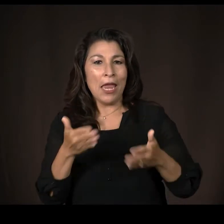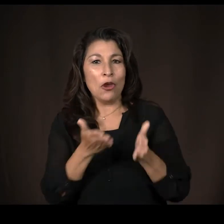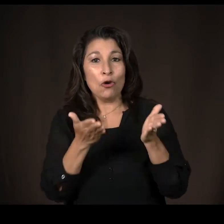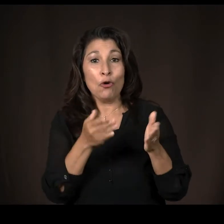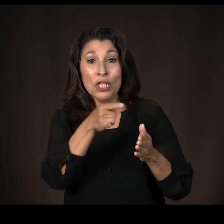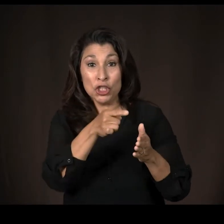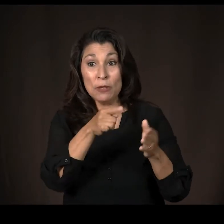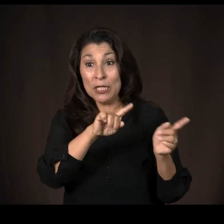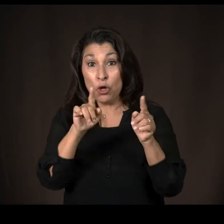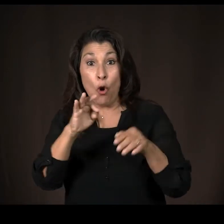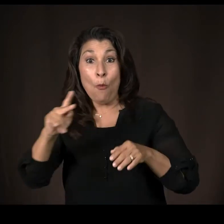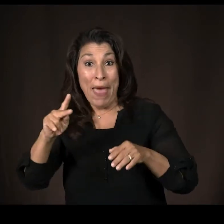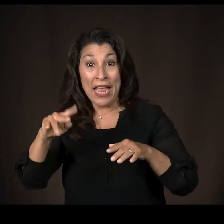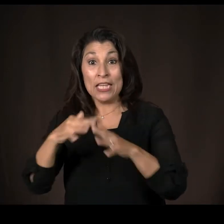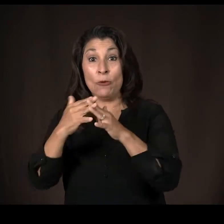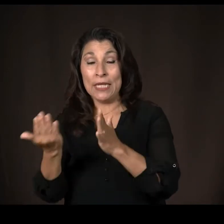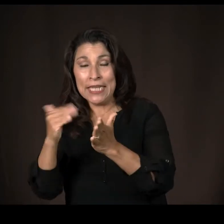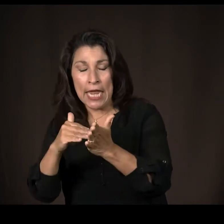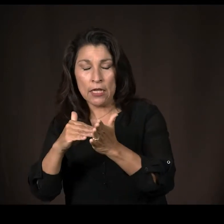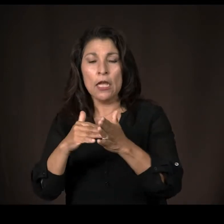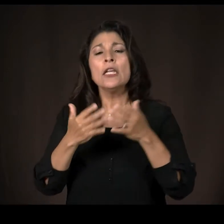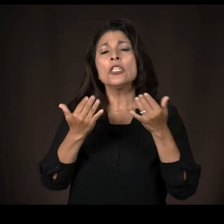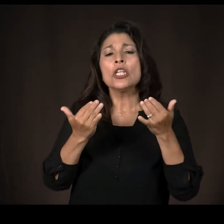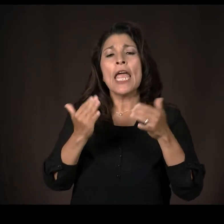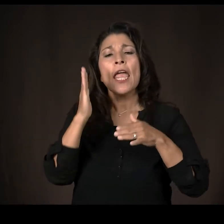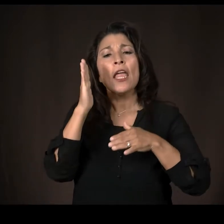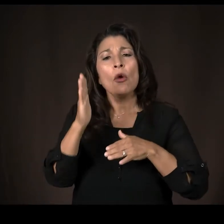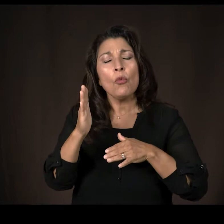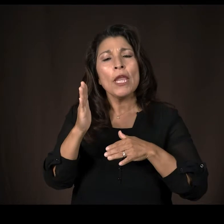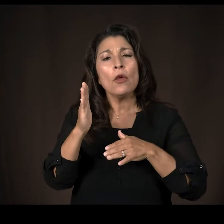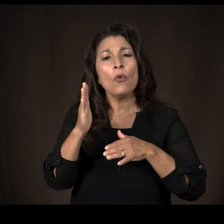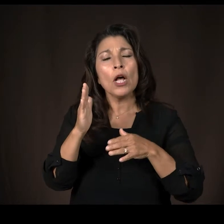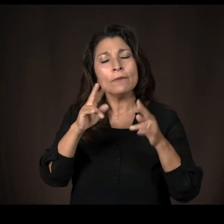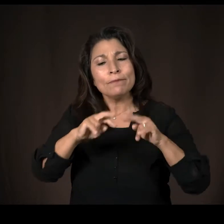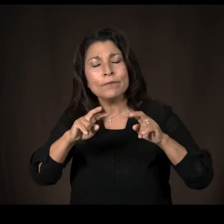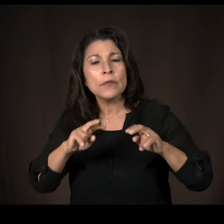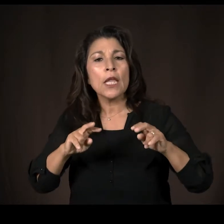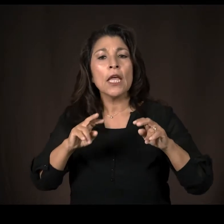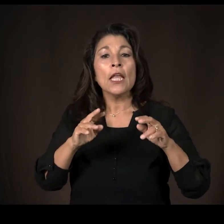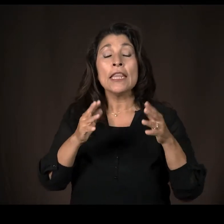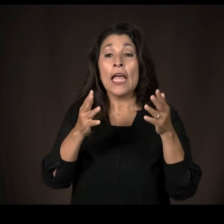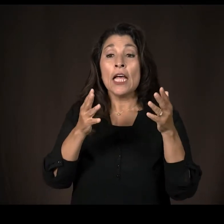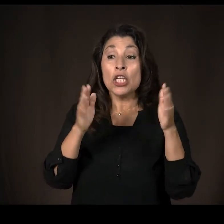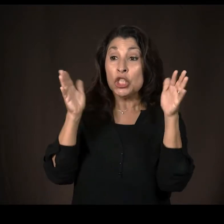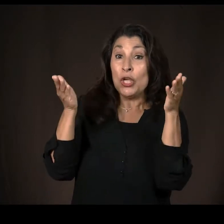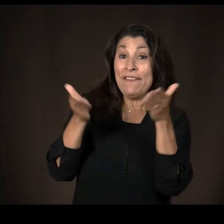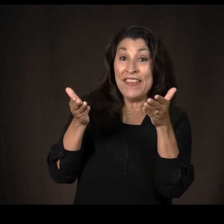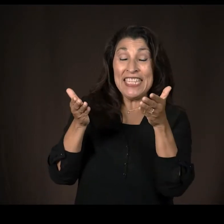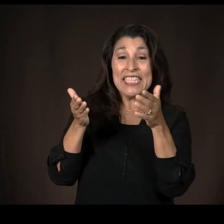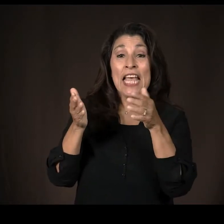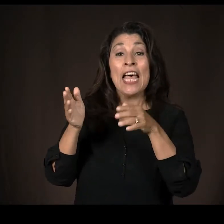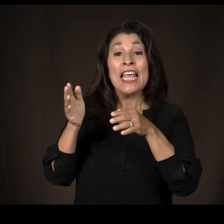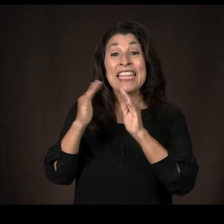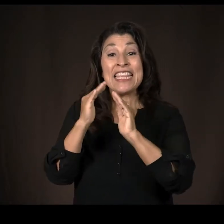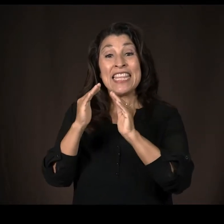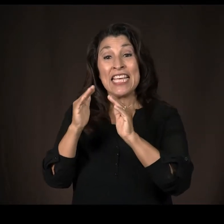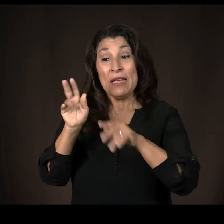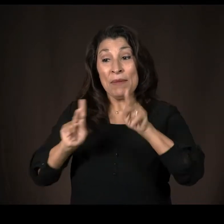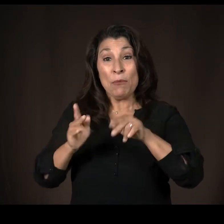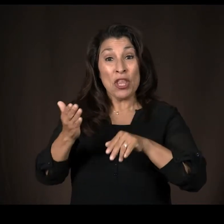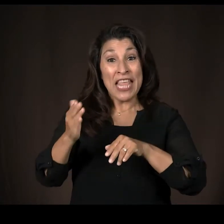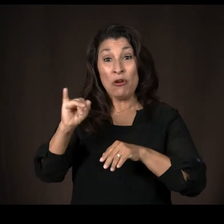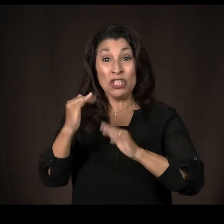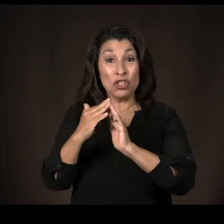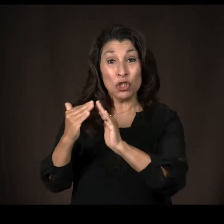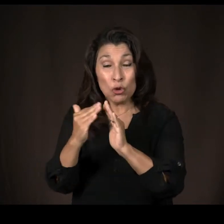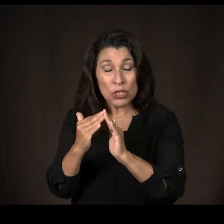task, what we're going to look at today, is to convince the defeated and discouraged citizens of Jerusalem